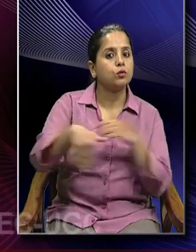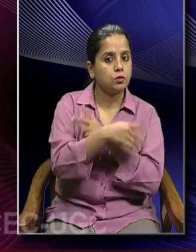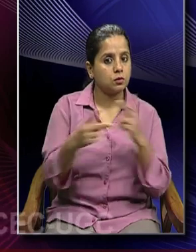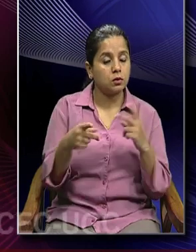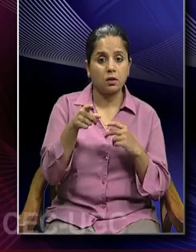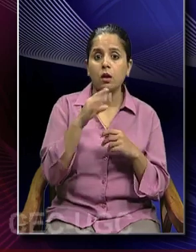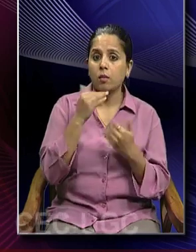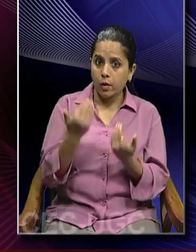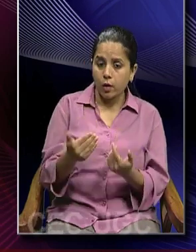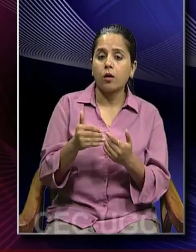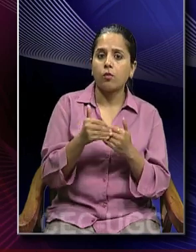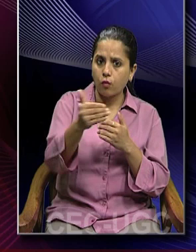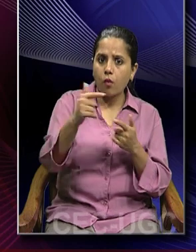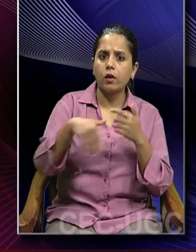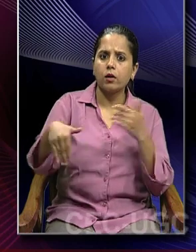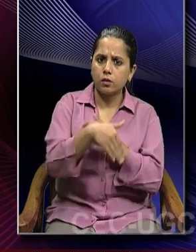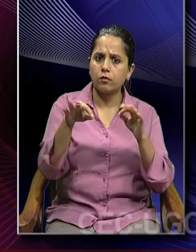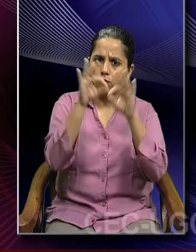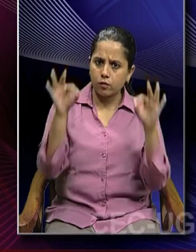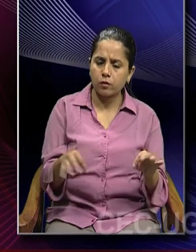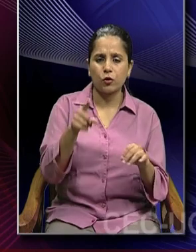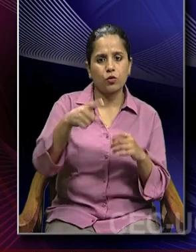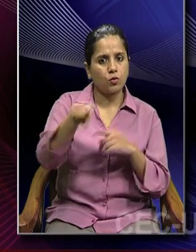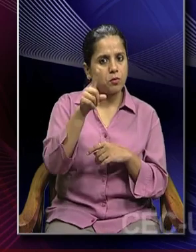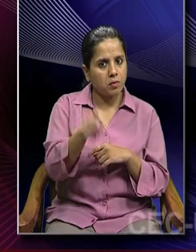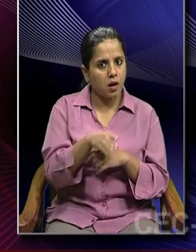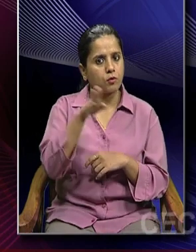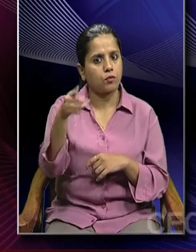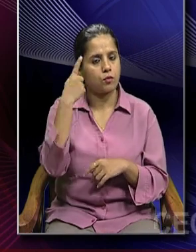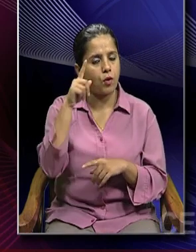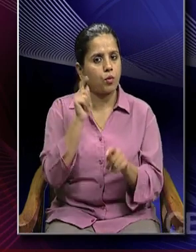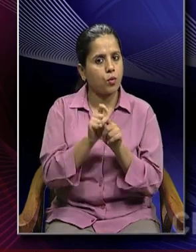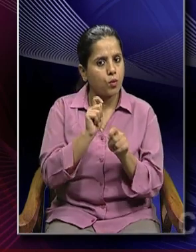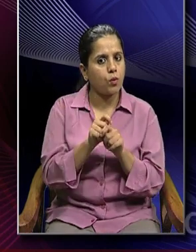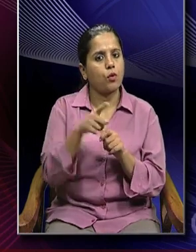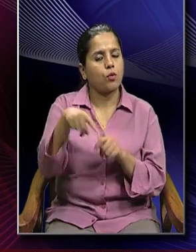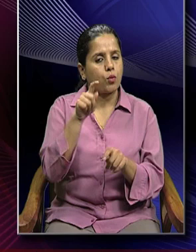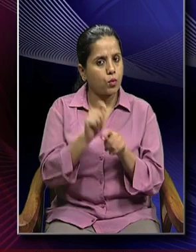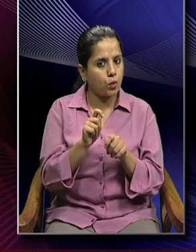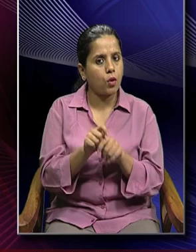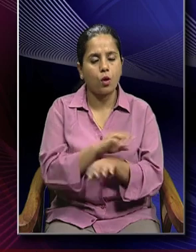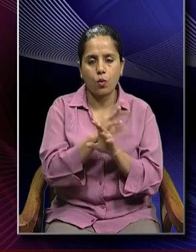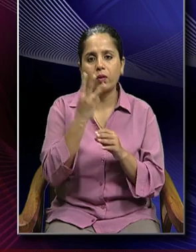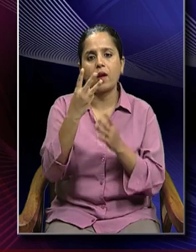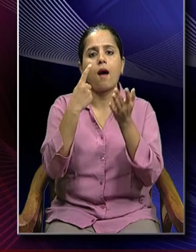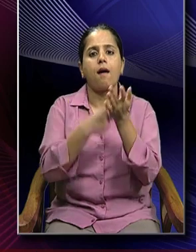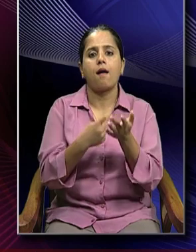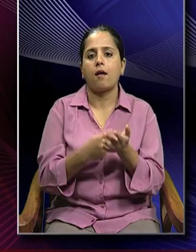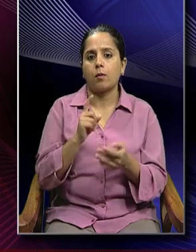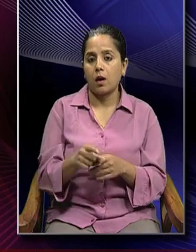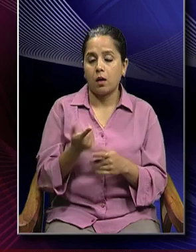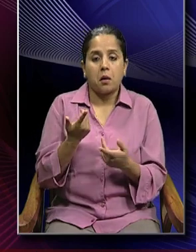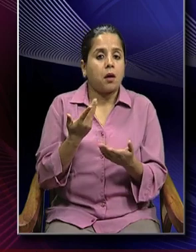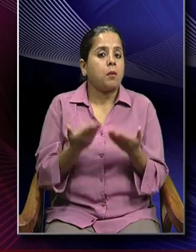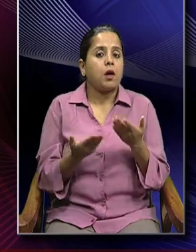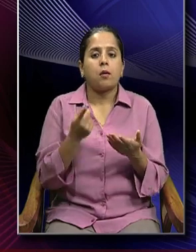is the framework of forward engineering. You have to go for working, you have to work on all 3Rs, otherwise you will